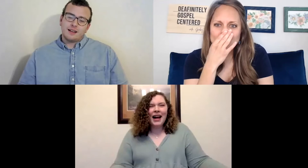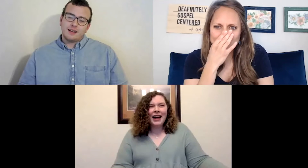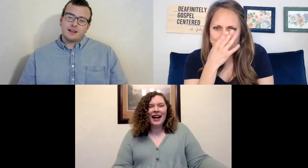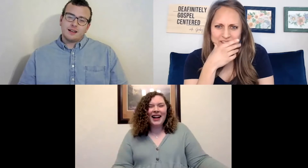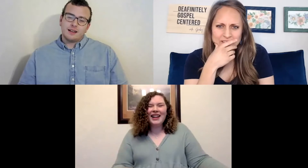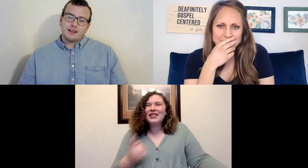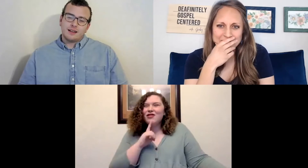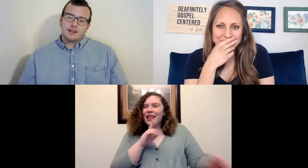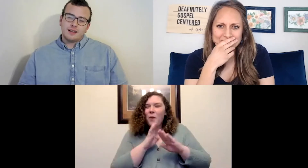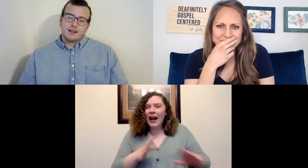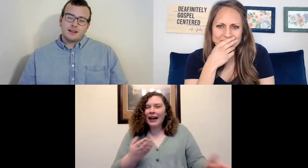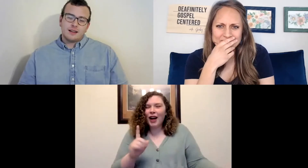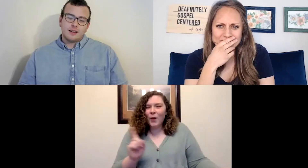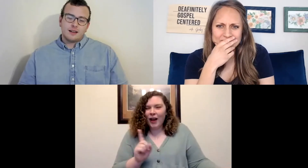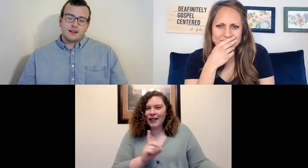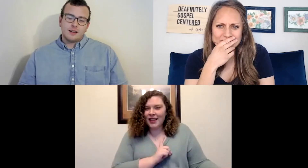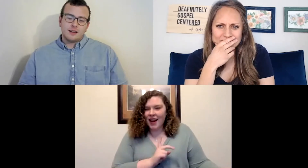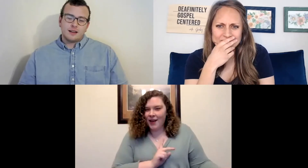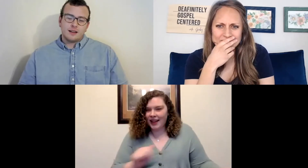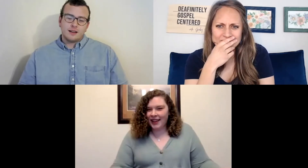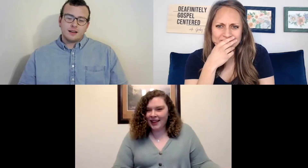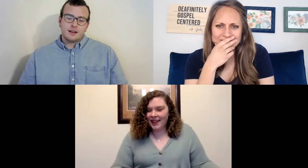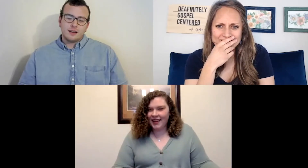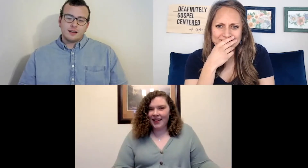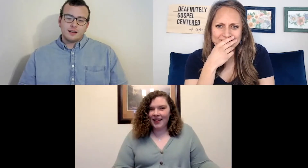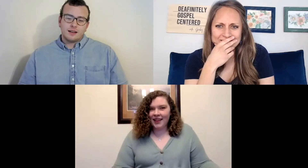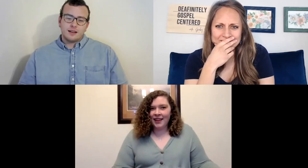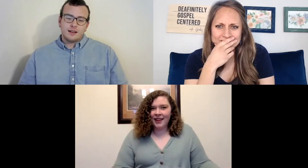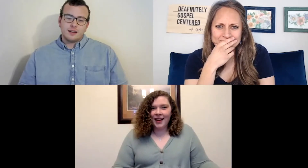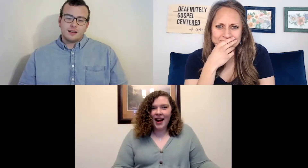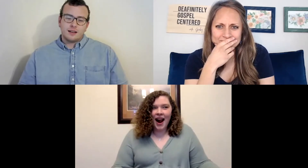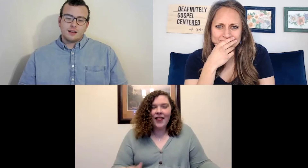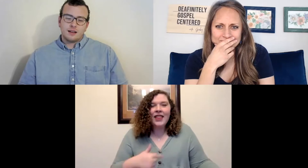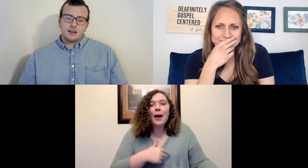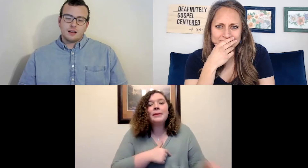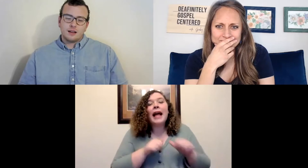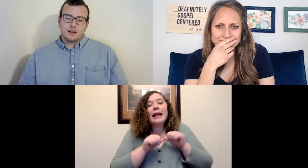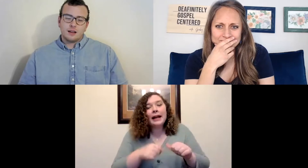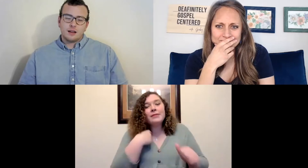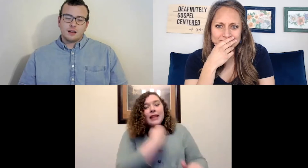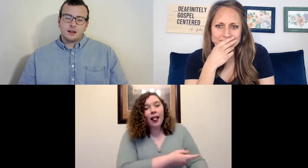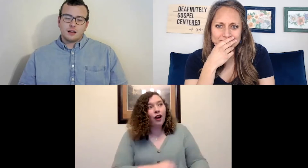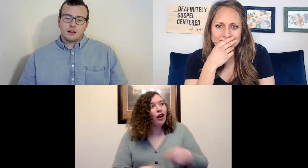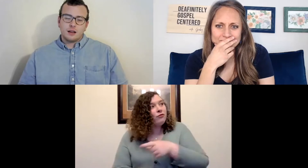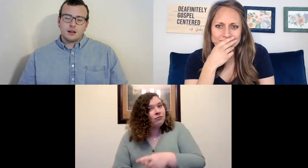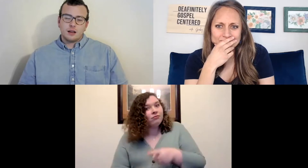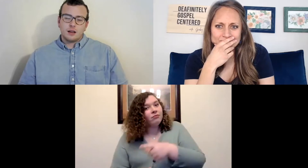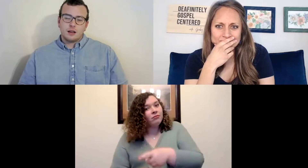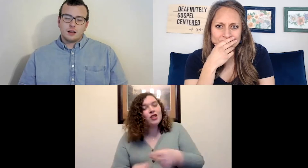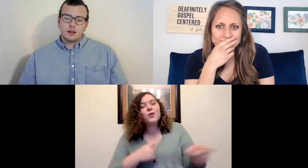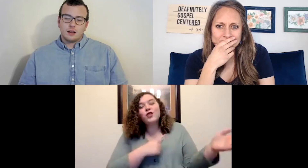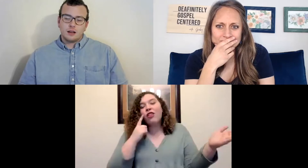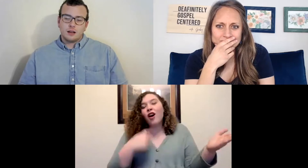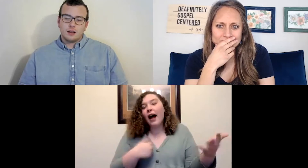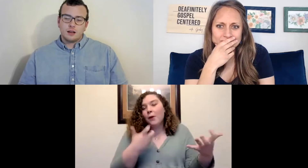2 my hours went by, and my mom gosh. started saying, it seems kind of quiet in here. Where is Dakota? And I kept